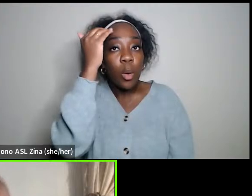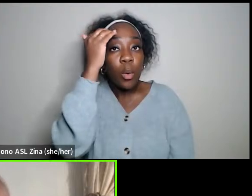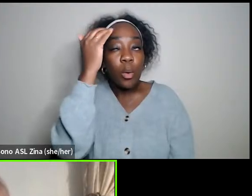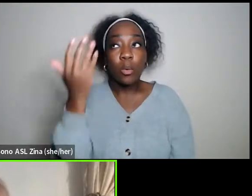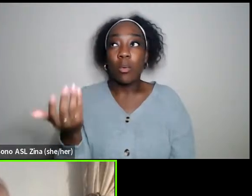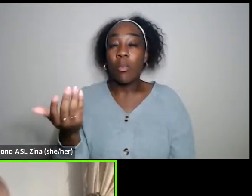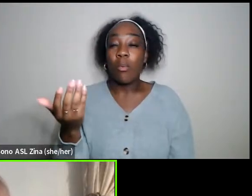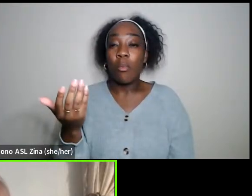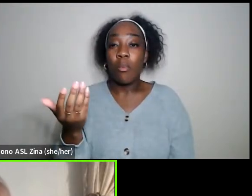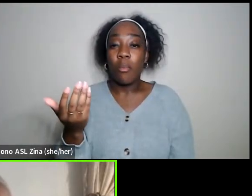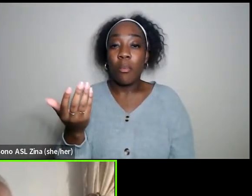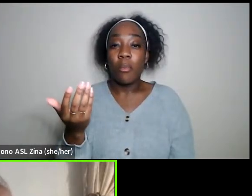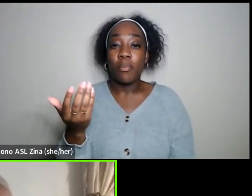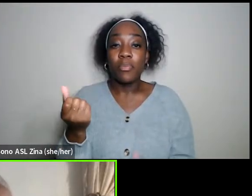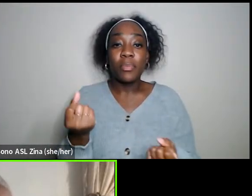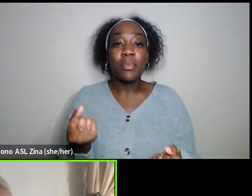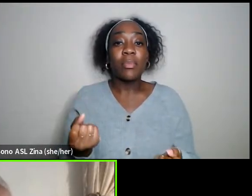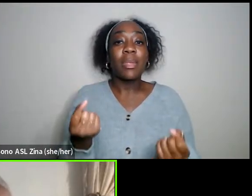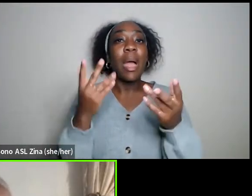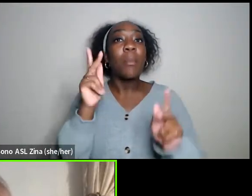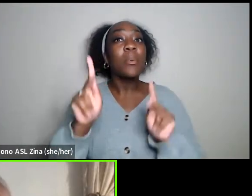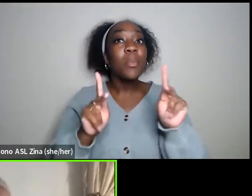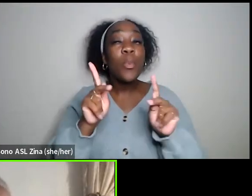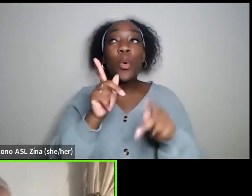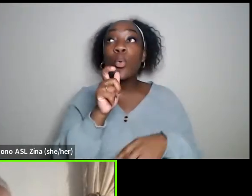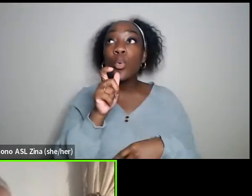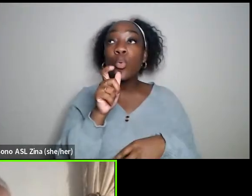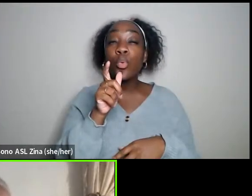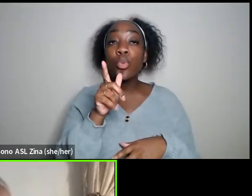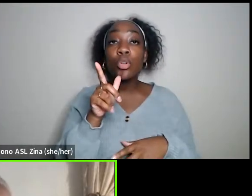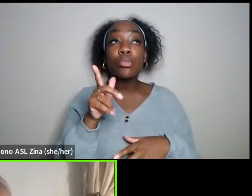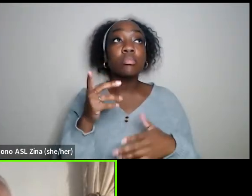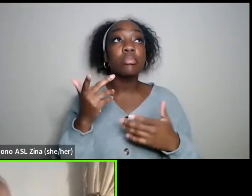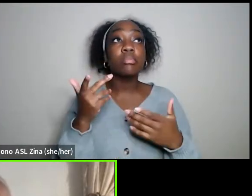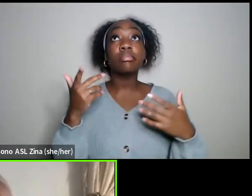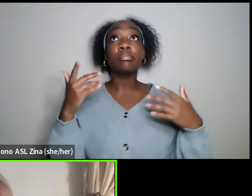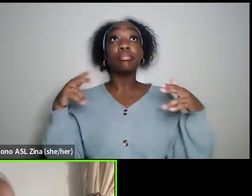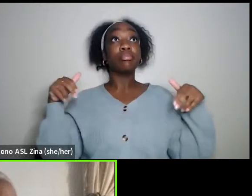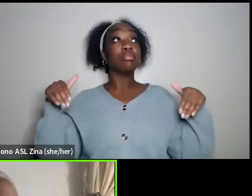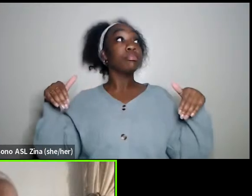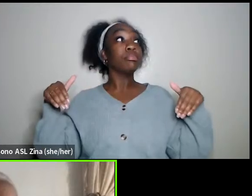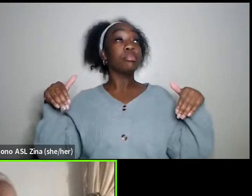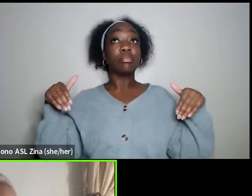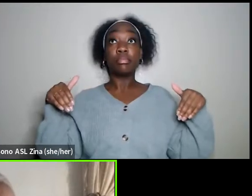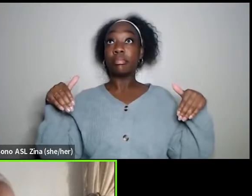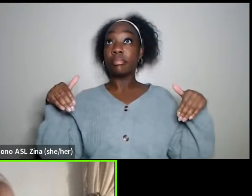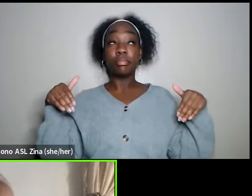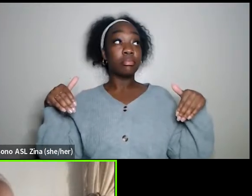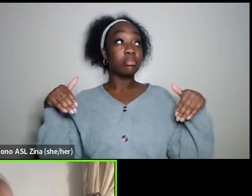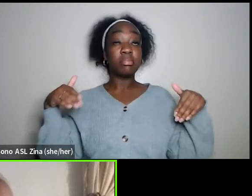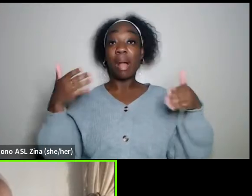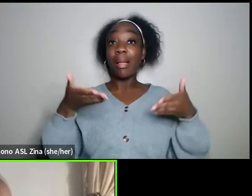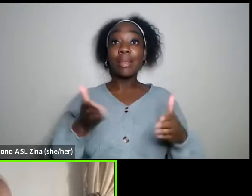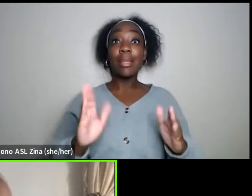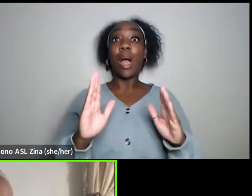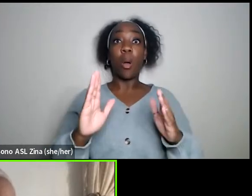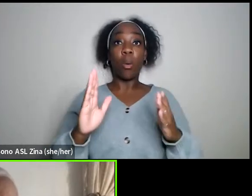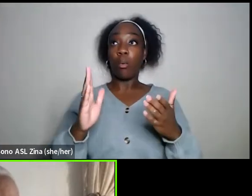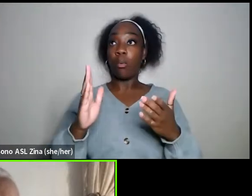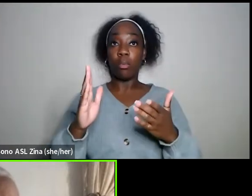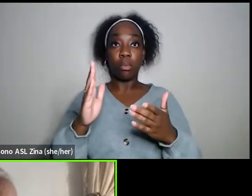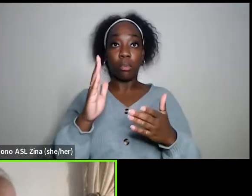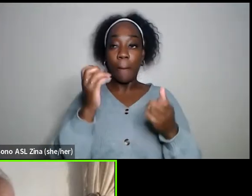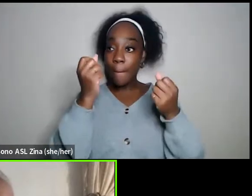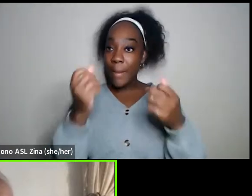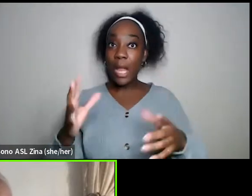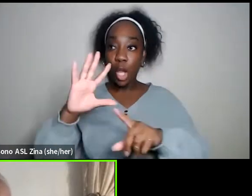the number of people who have sat by and watched as cultures have been wiped out off the face of the